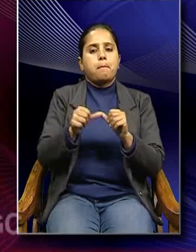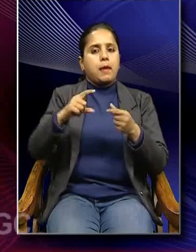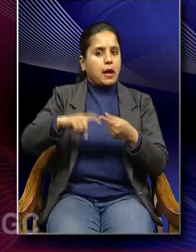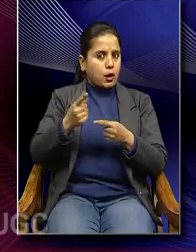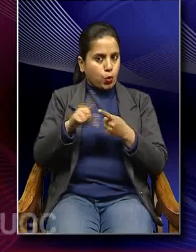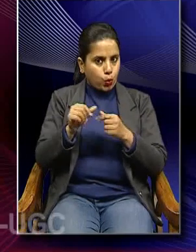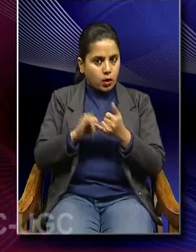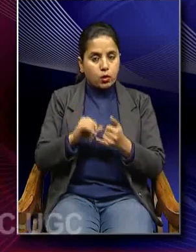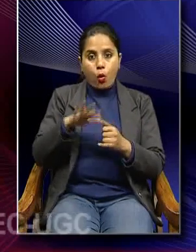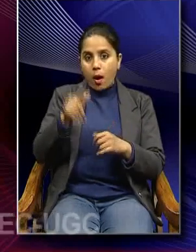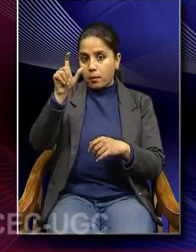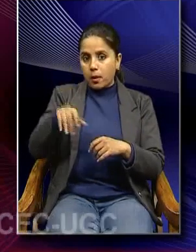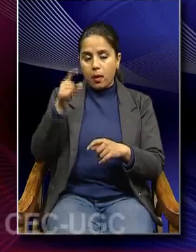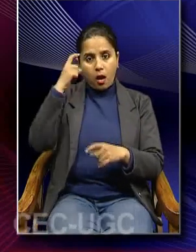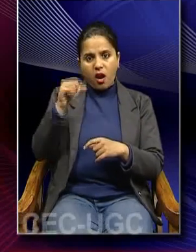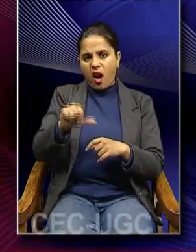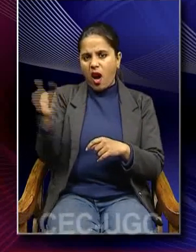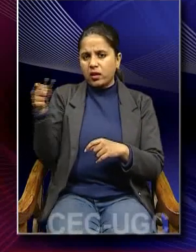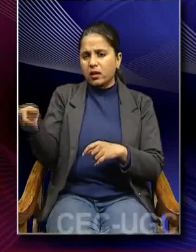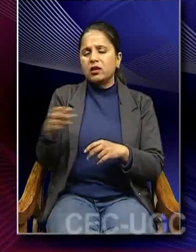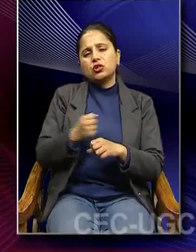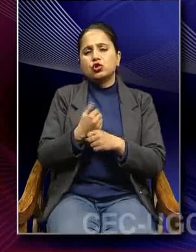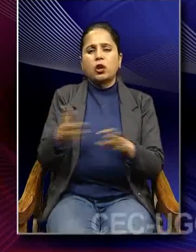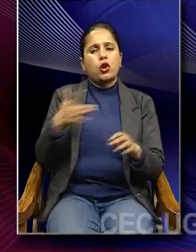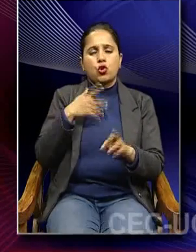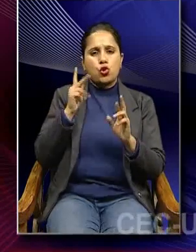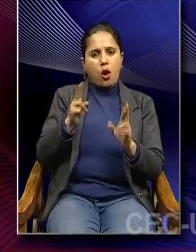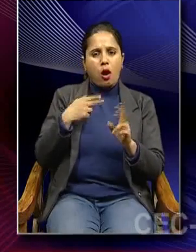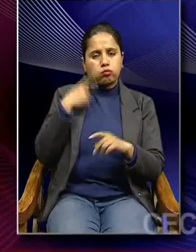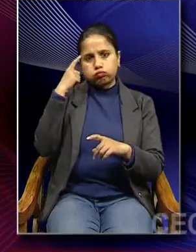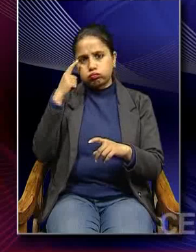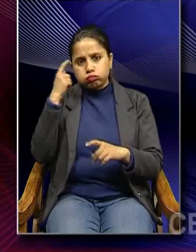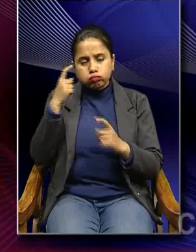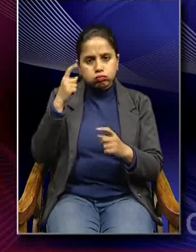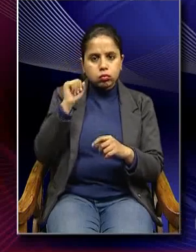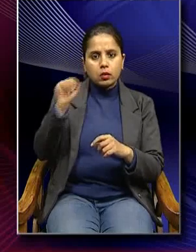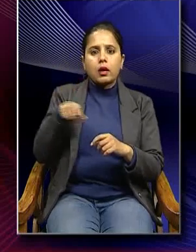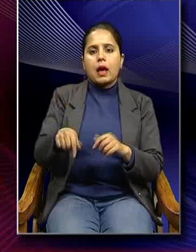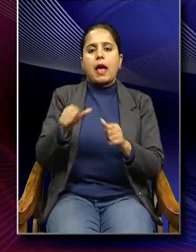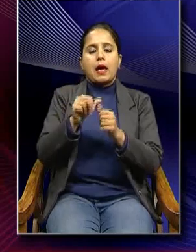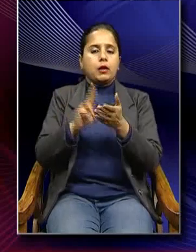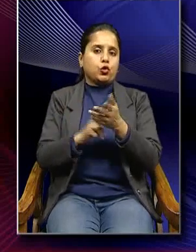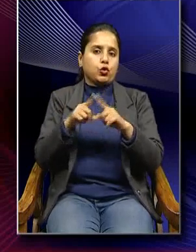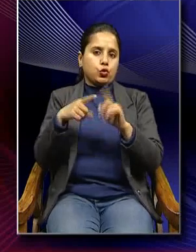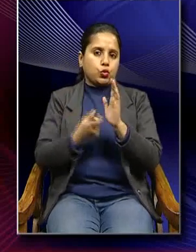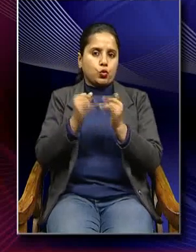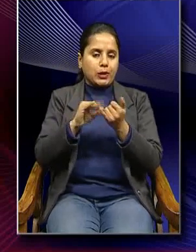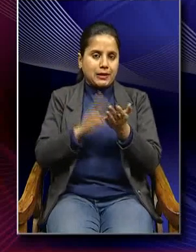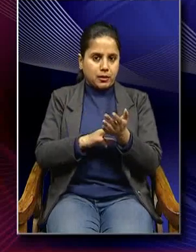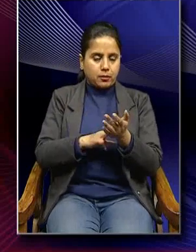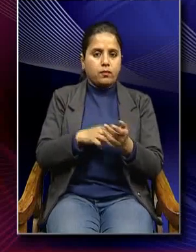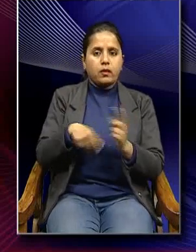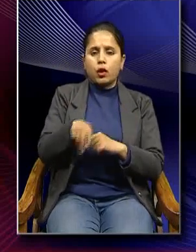are concerned for others in general, then that is a case of altruism. So two type